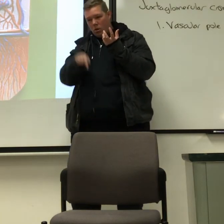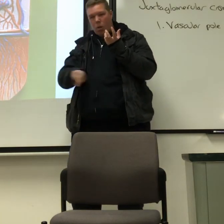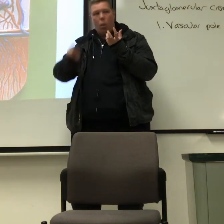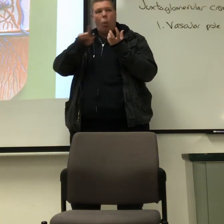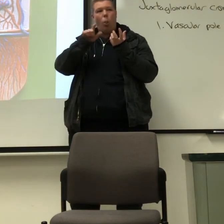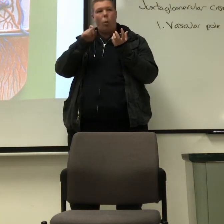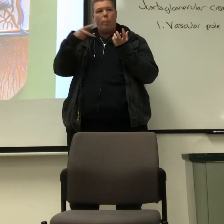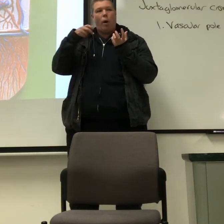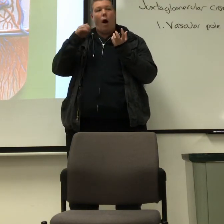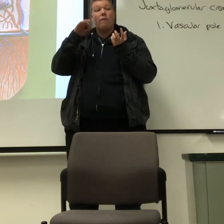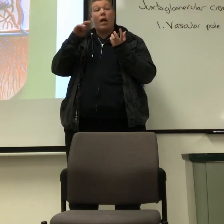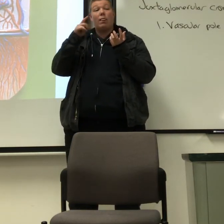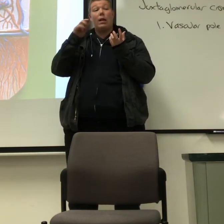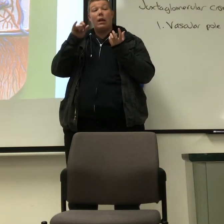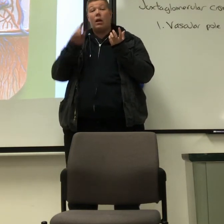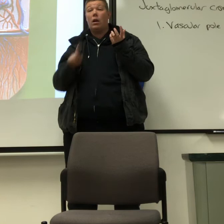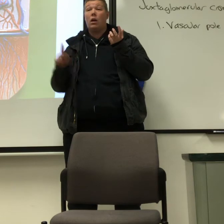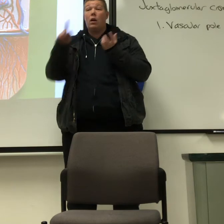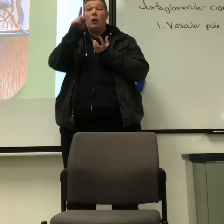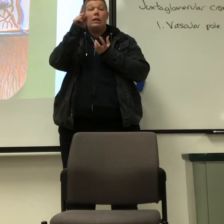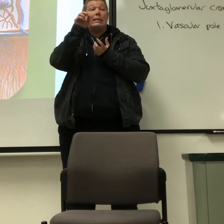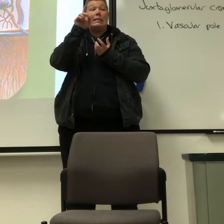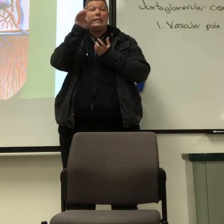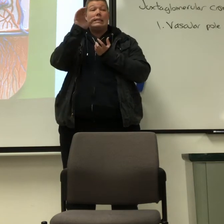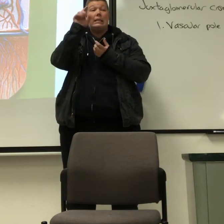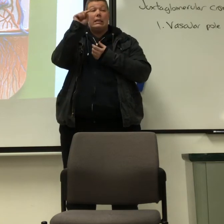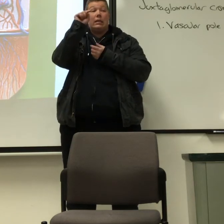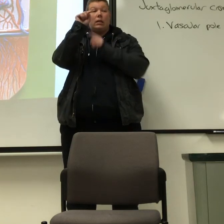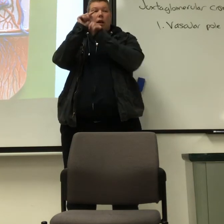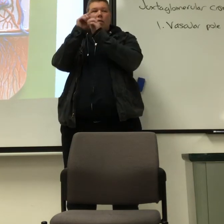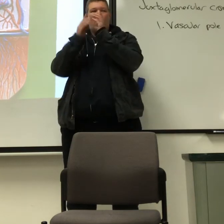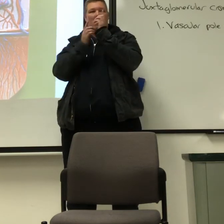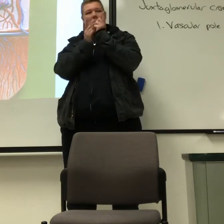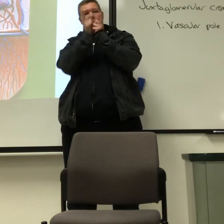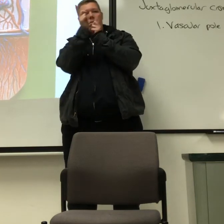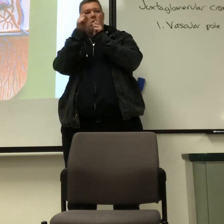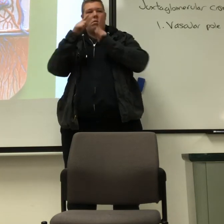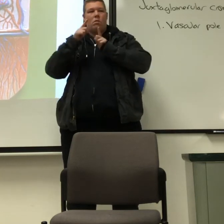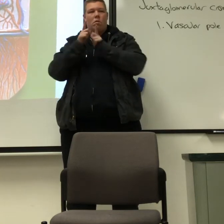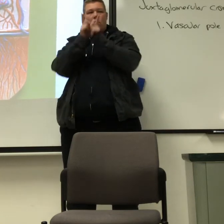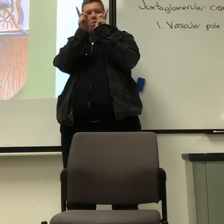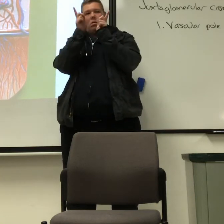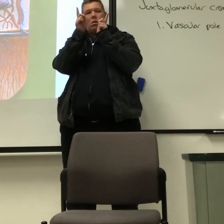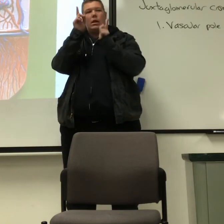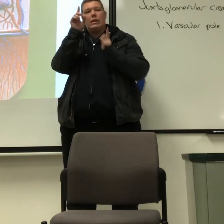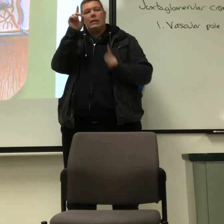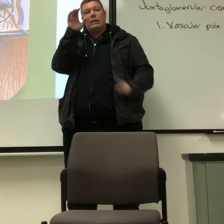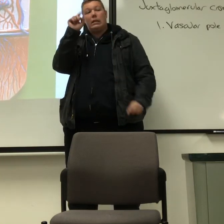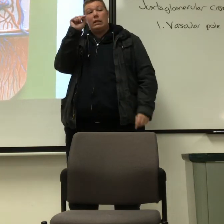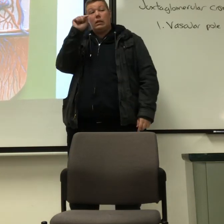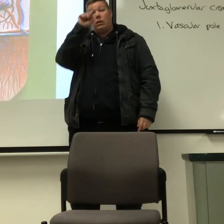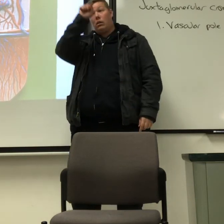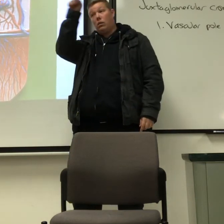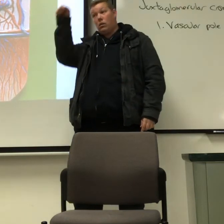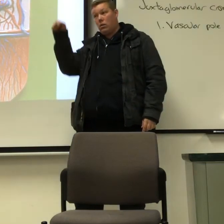Henle. When it goes back up, it's DCT. It always passes by close to here. The DCT will then dump